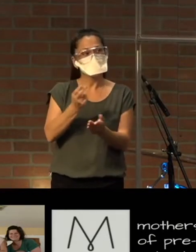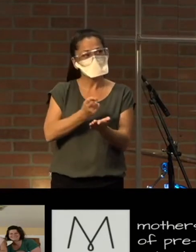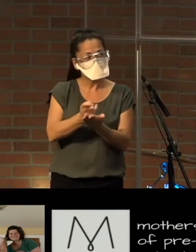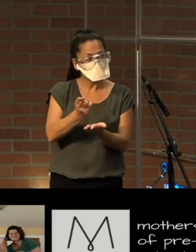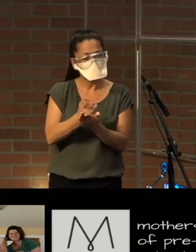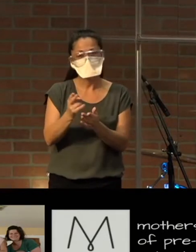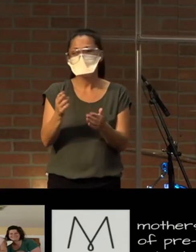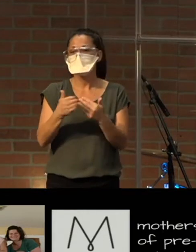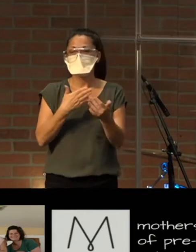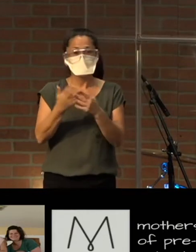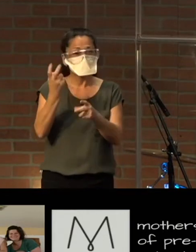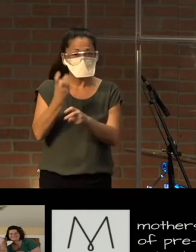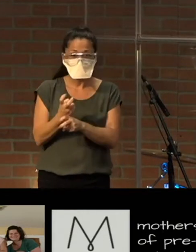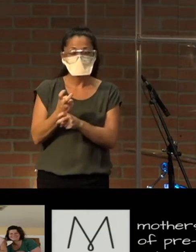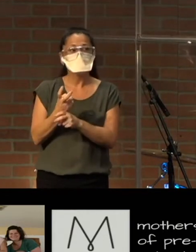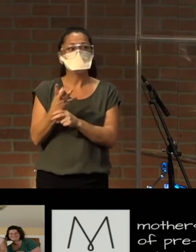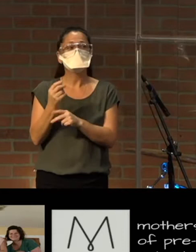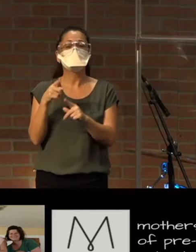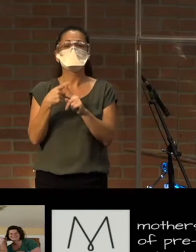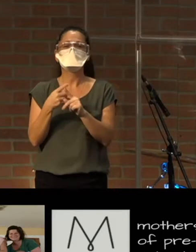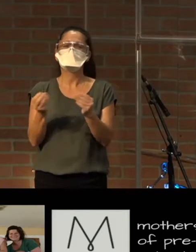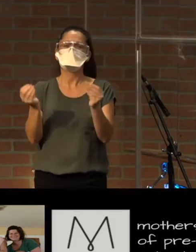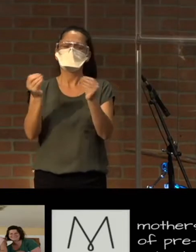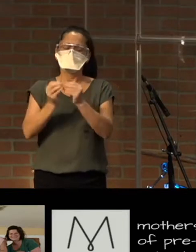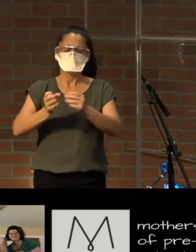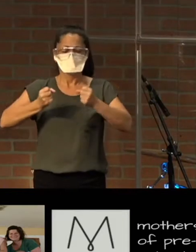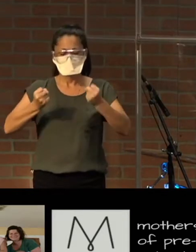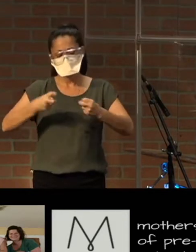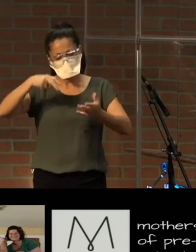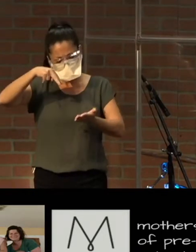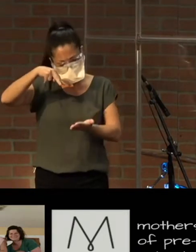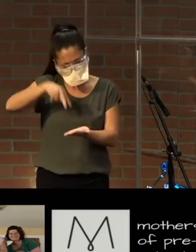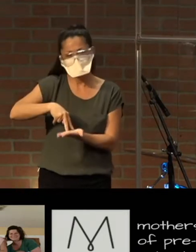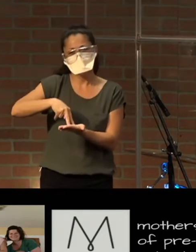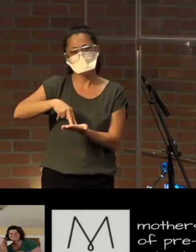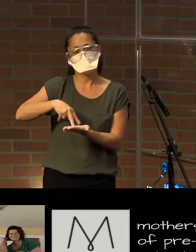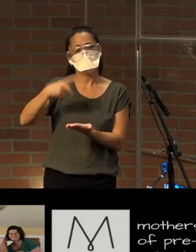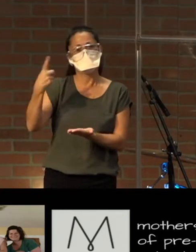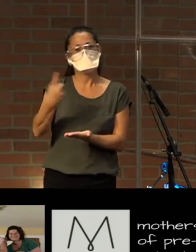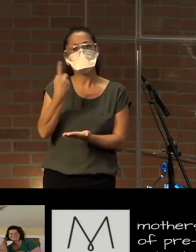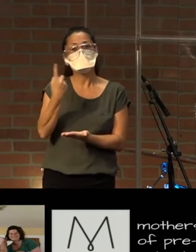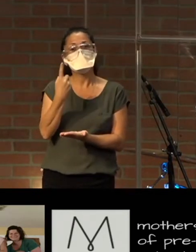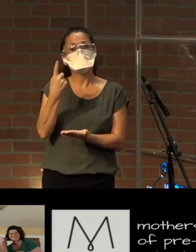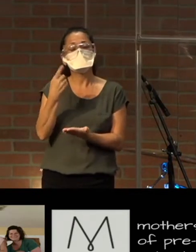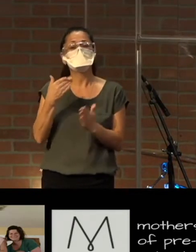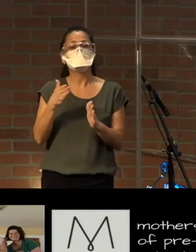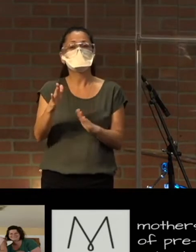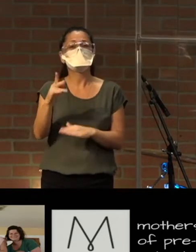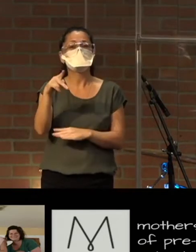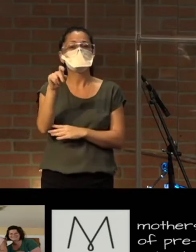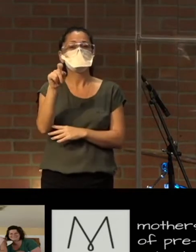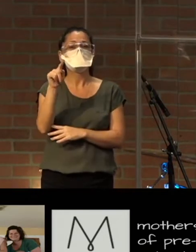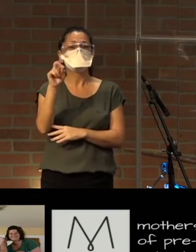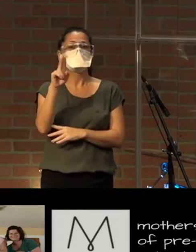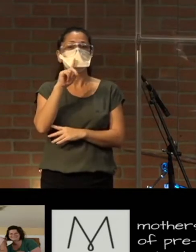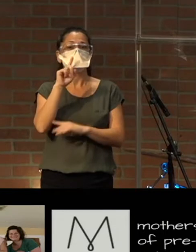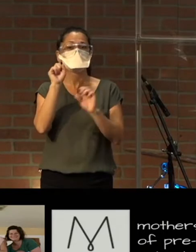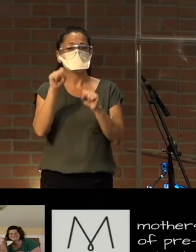it was for him, and then he doubled down in a way that only Peter can, when he writes,